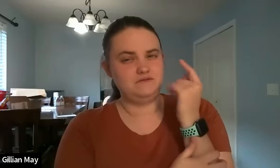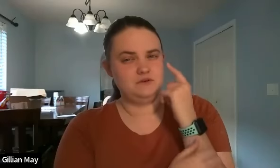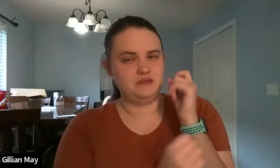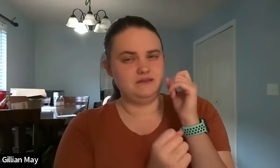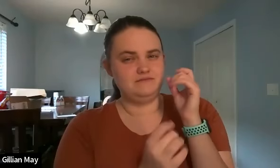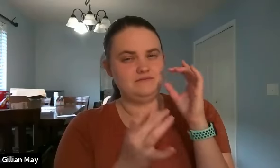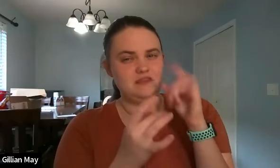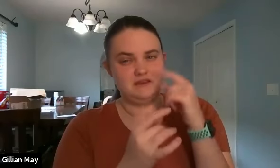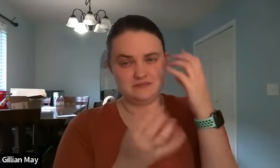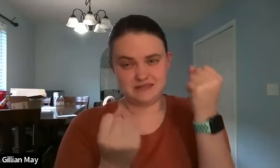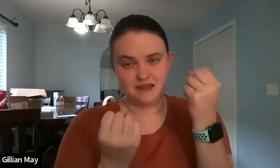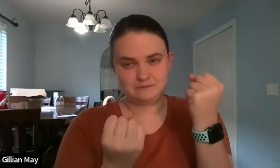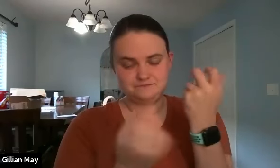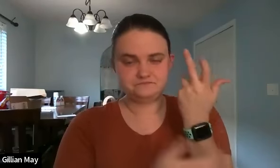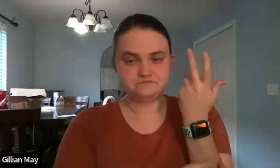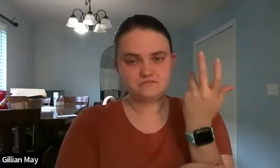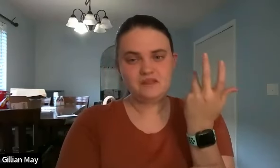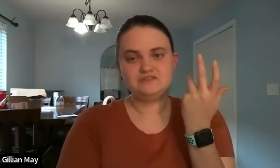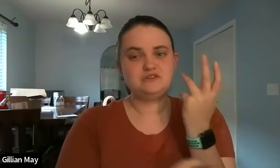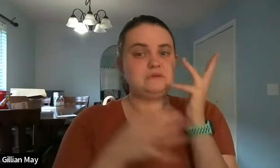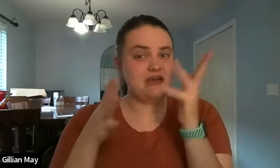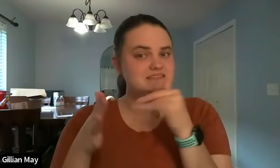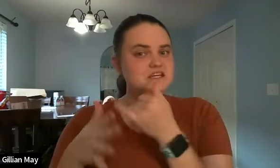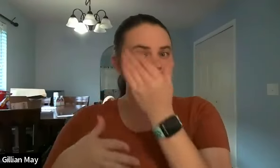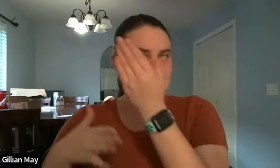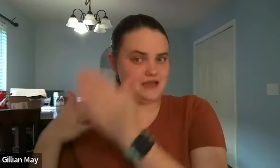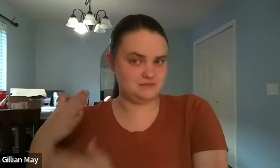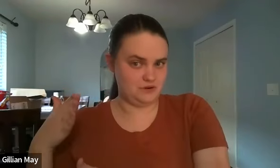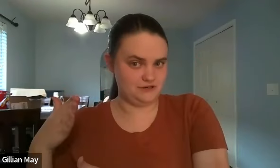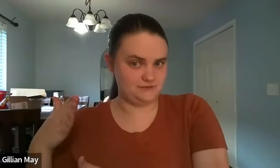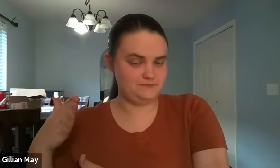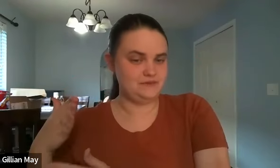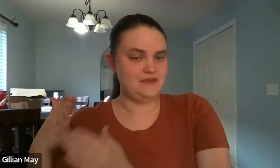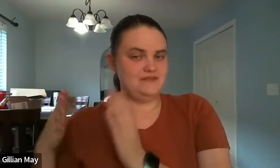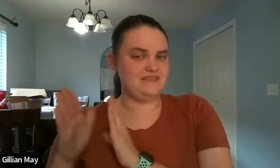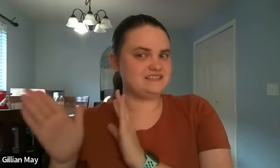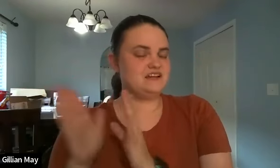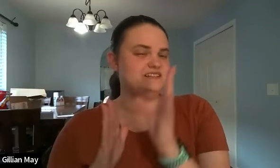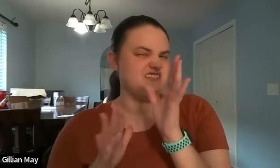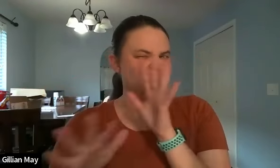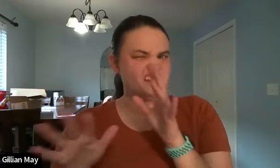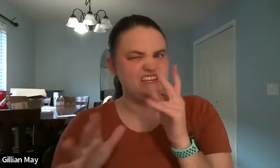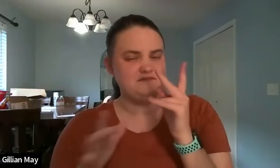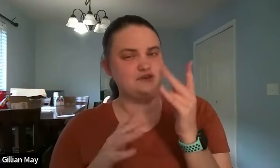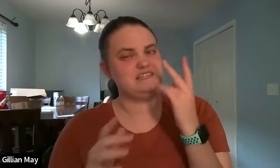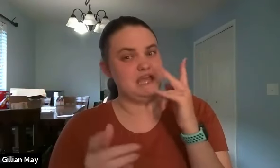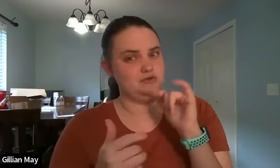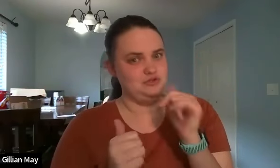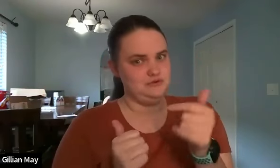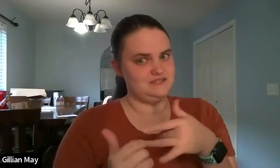you can think of the sign. So, but that's like our last part. And that's kind of just kind of getting the feel of seeing how you guys feel